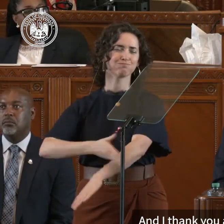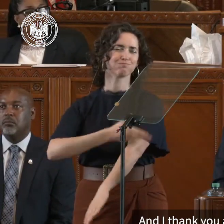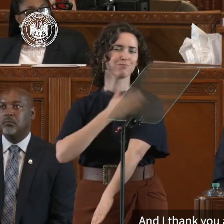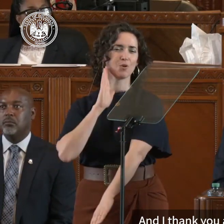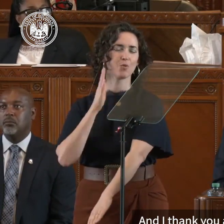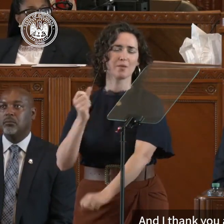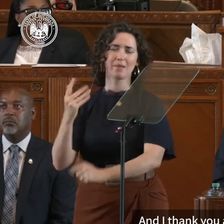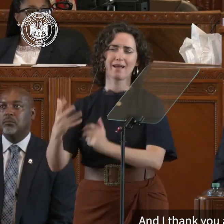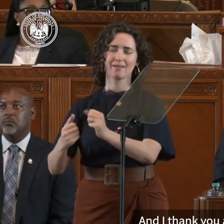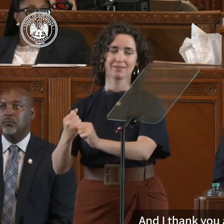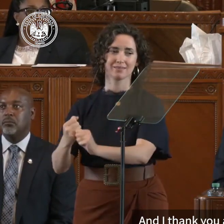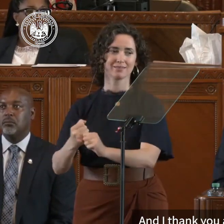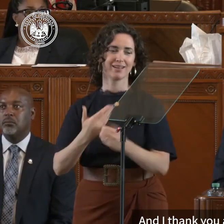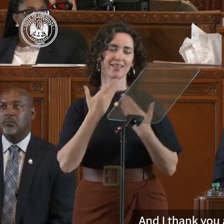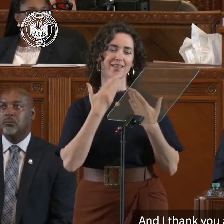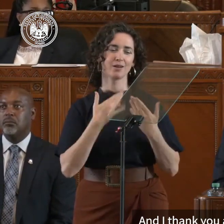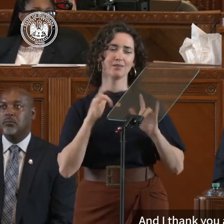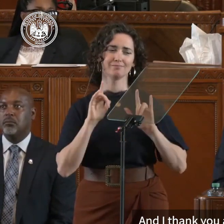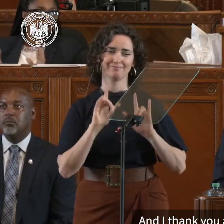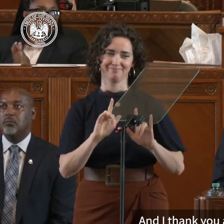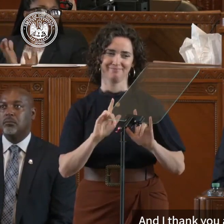I thank you, and I love you.